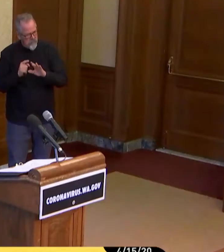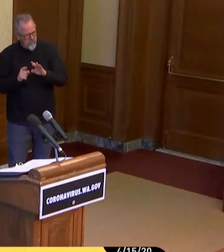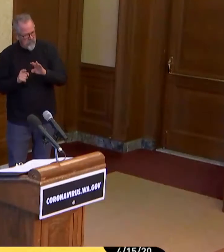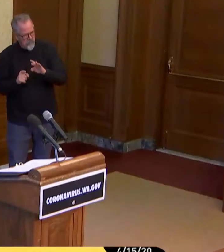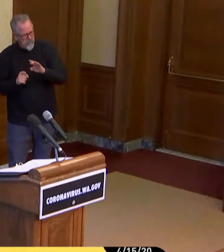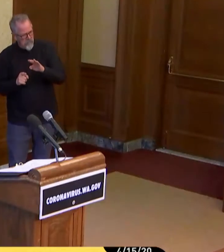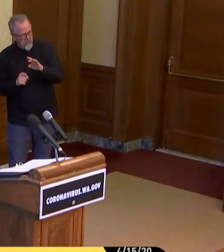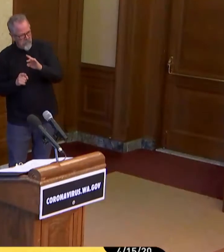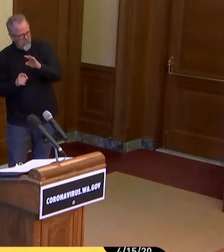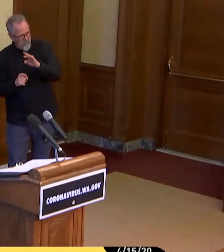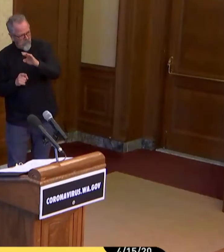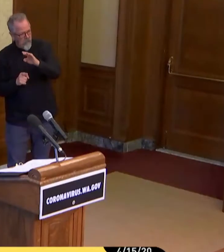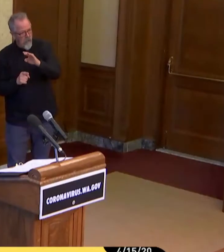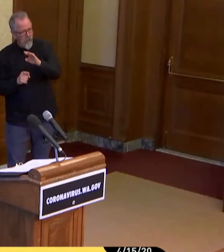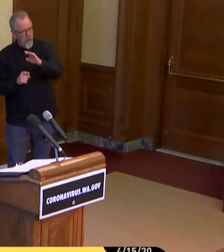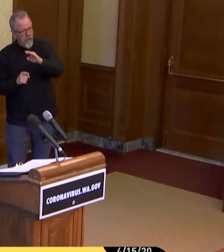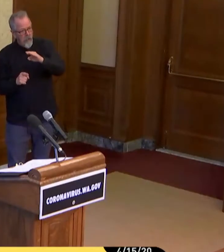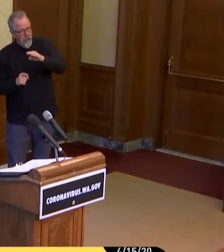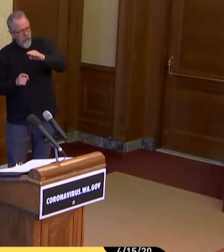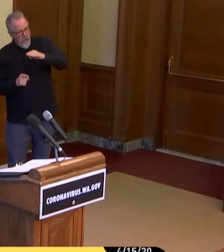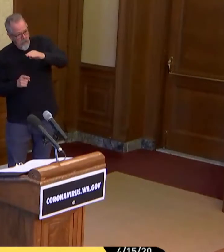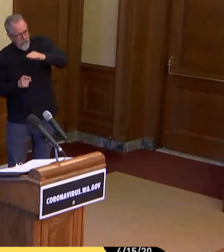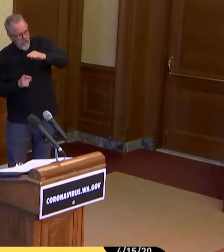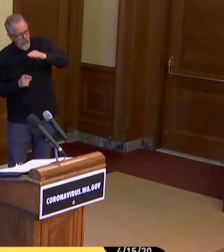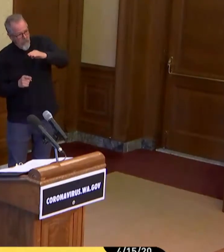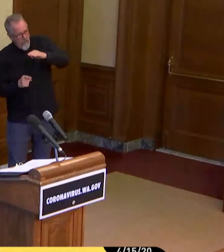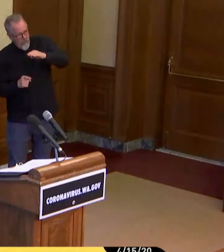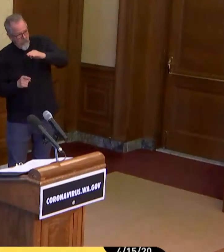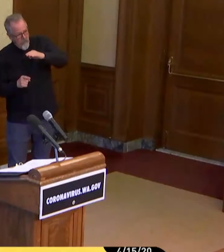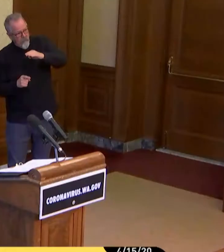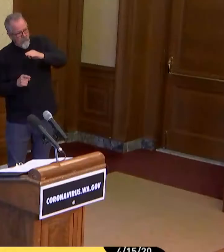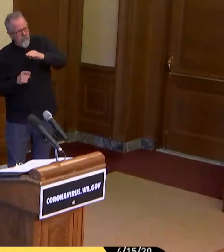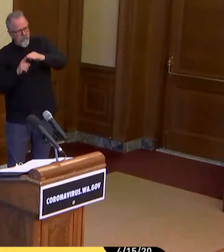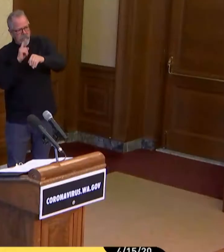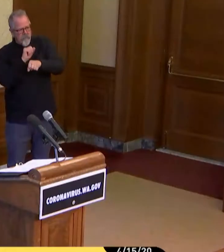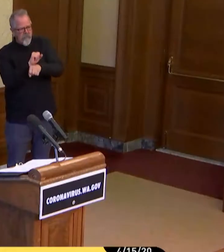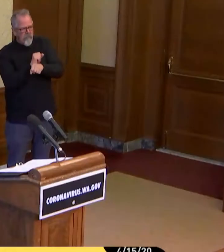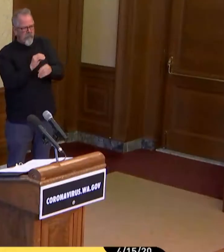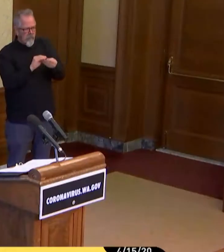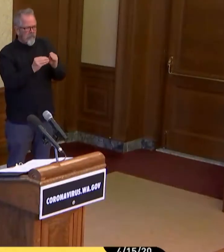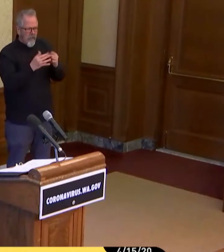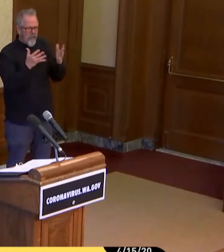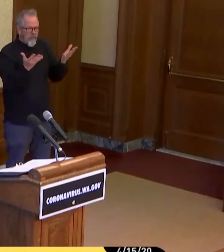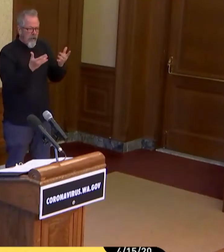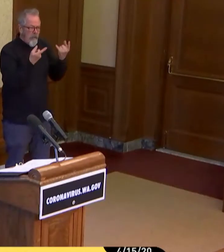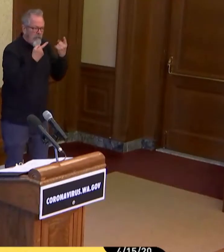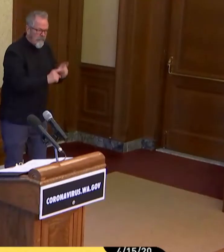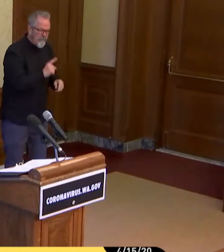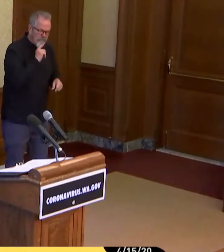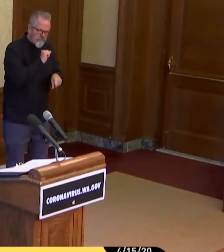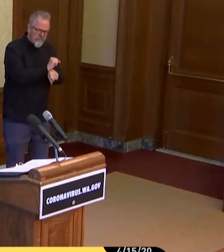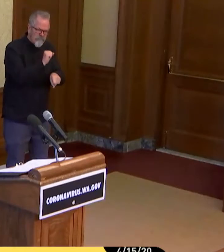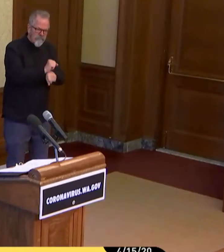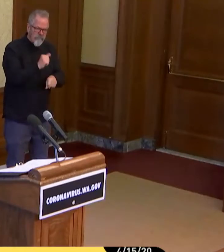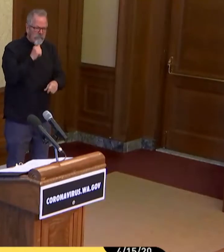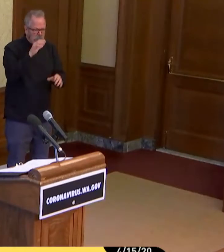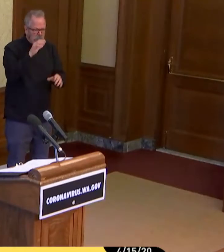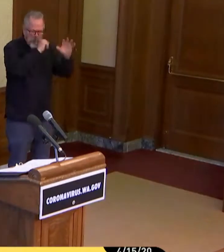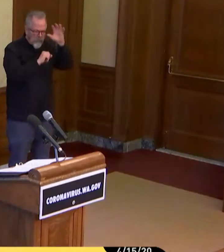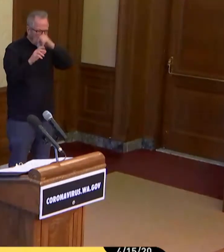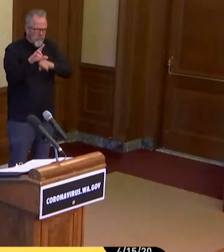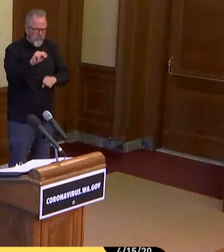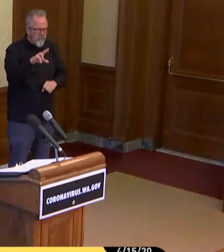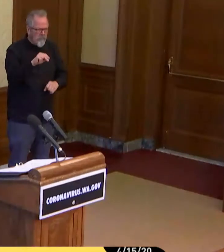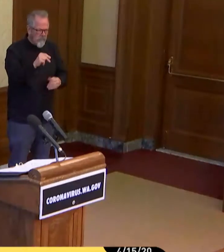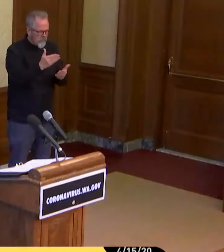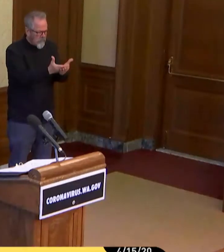level off here. It was not as steep. It started to level off. Our social distancing has reduced the rate of infection. And this starts to level off